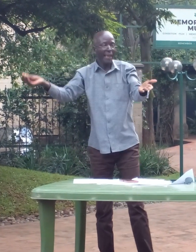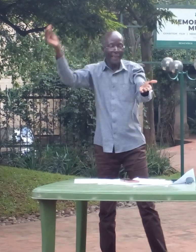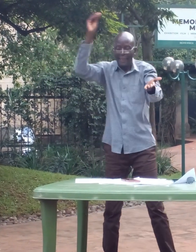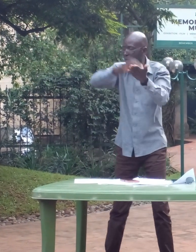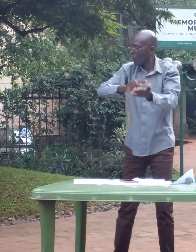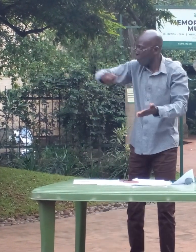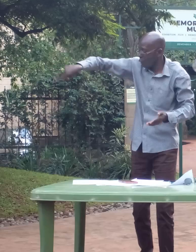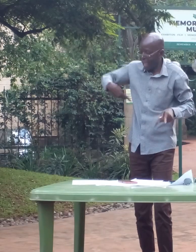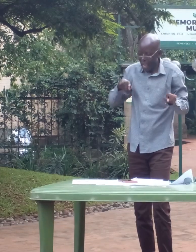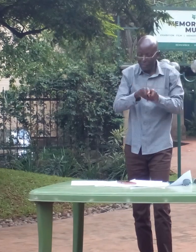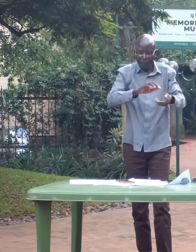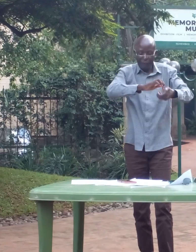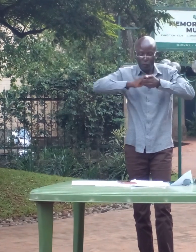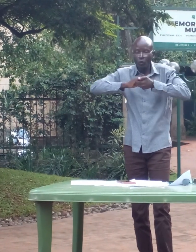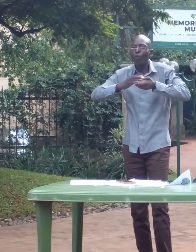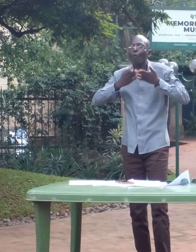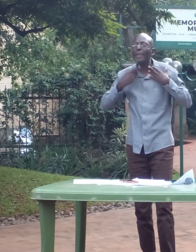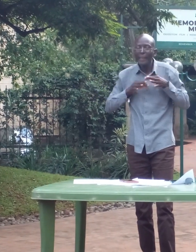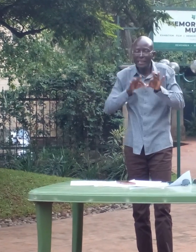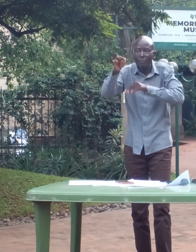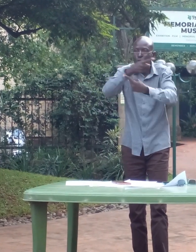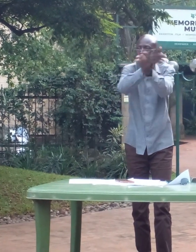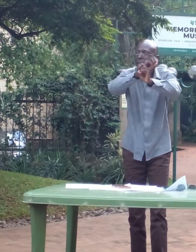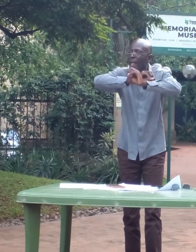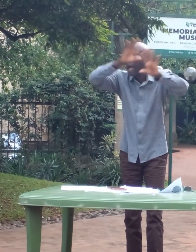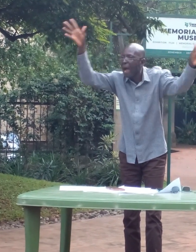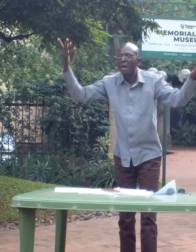selected, don't give up. We as a federation, we want to explain